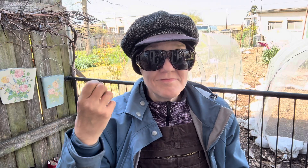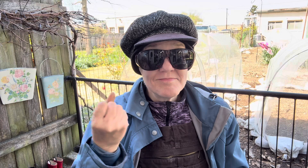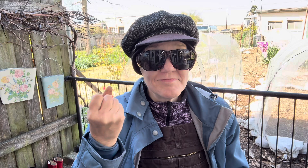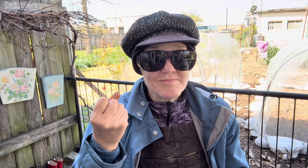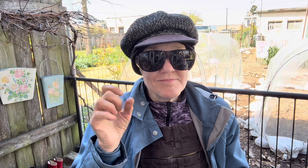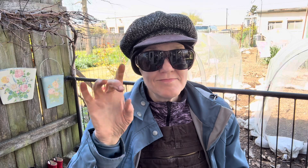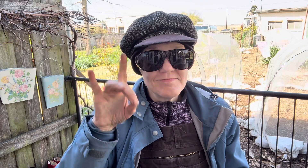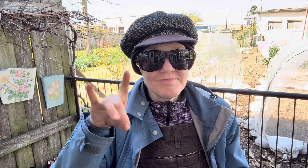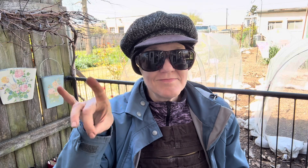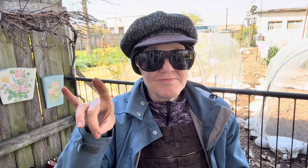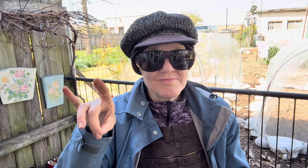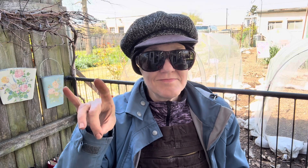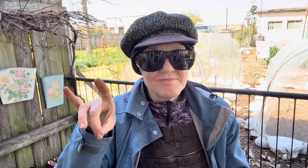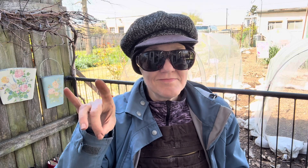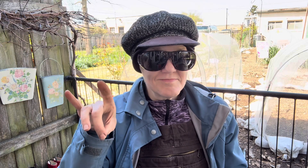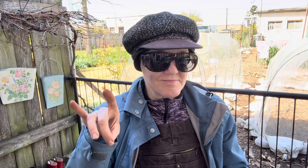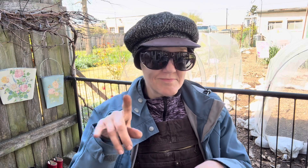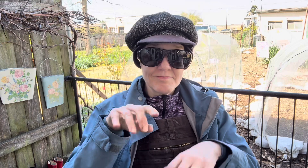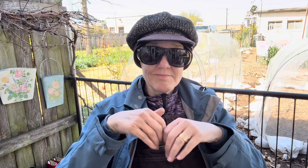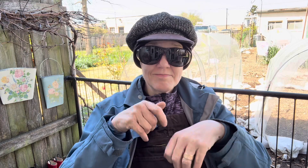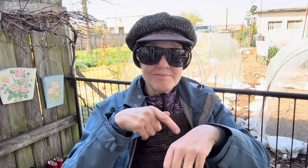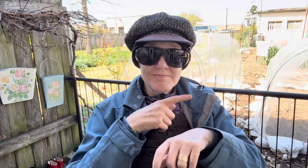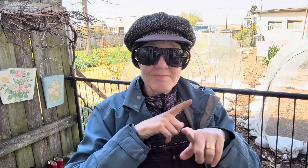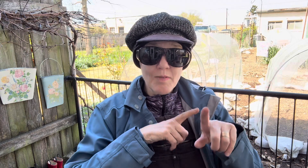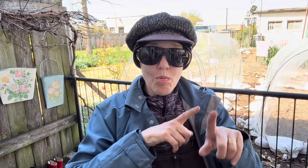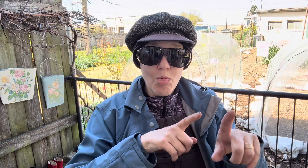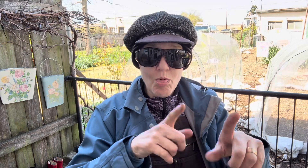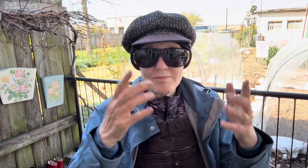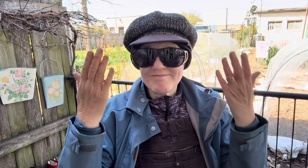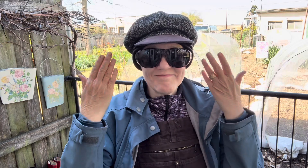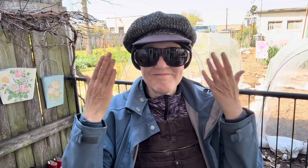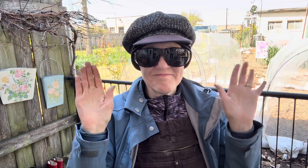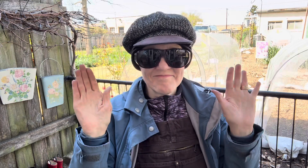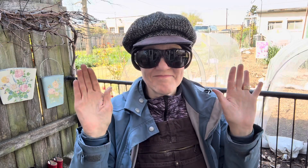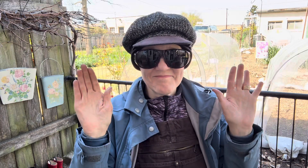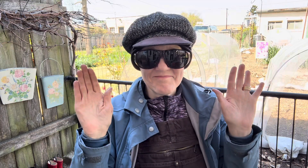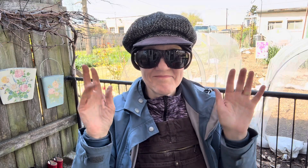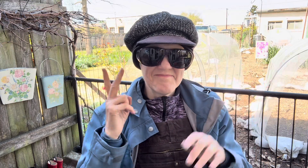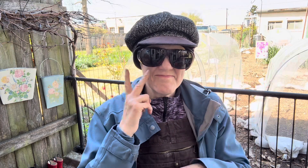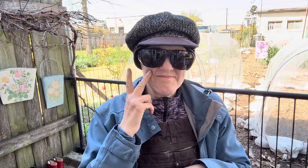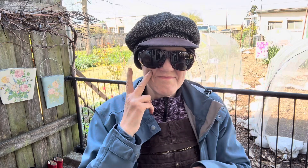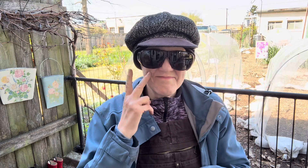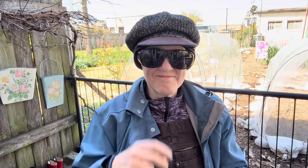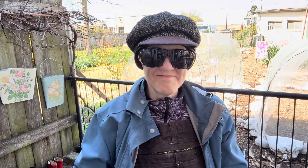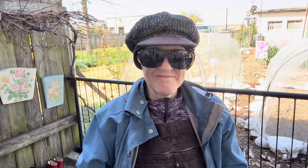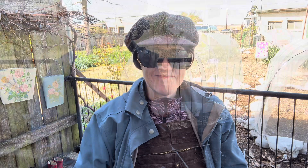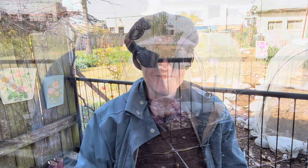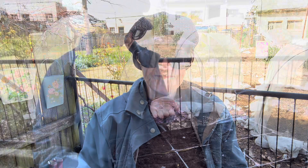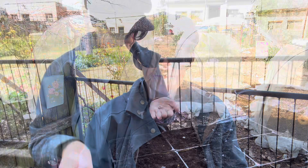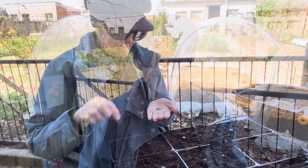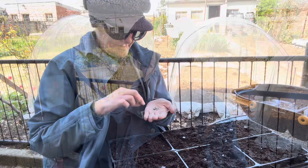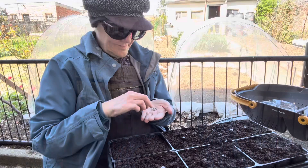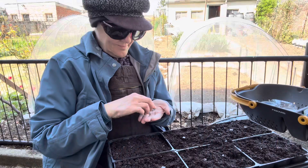is crazy, and Saturday, 88. So how long these are going to take to germinate outside, I don't know.